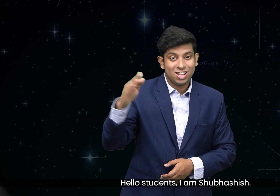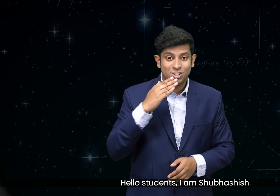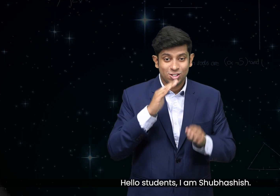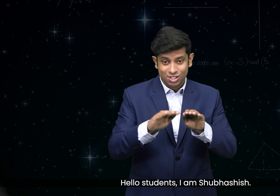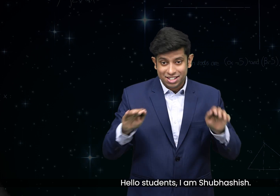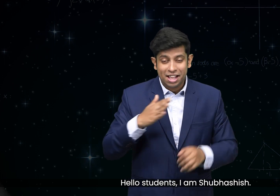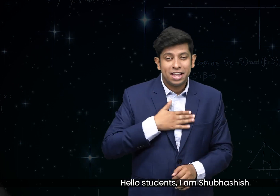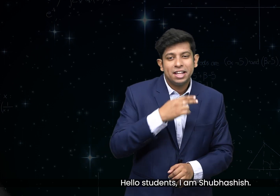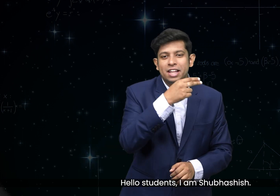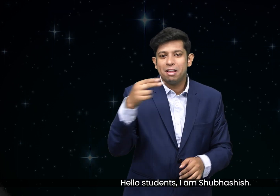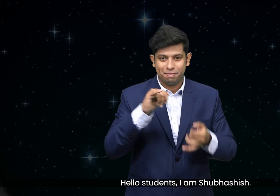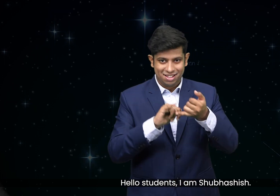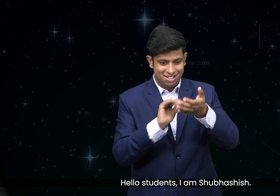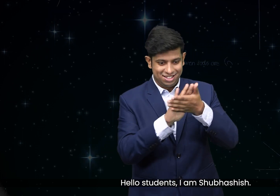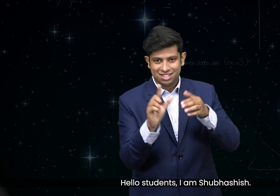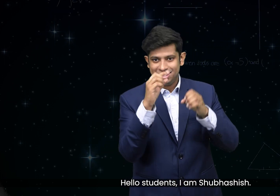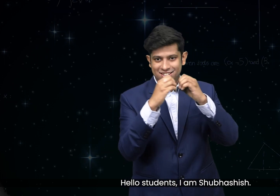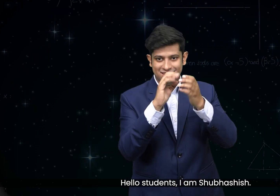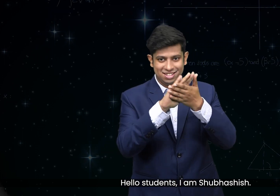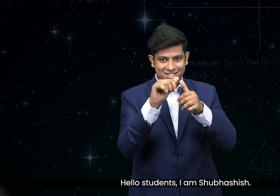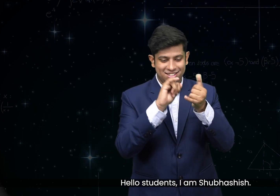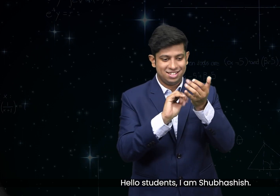Hello students, I am Subhashish.